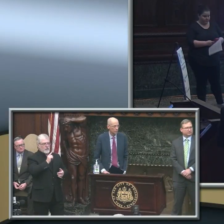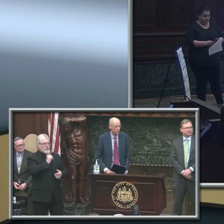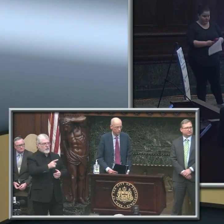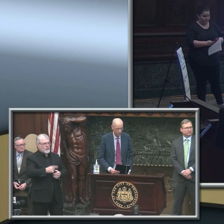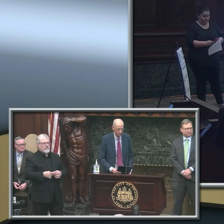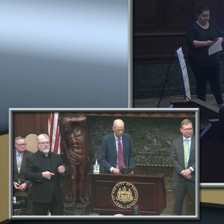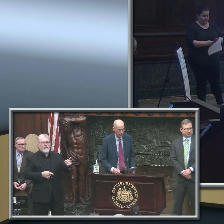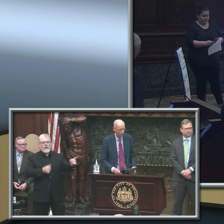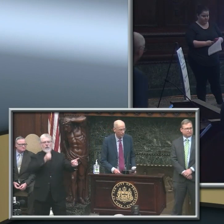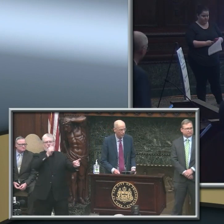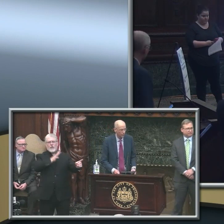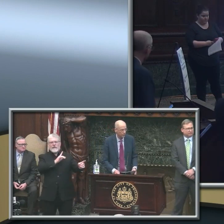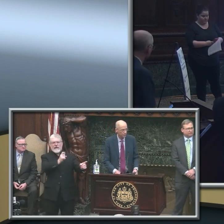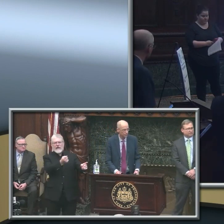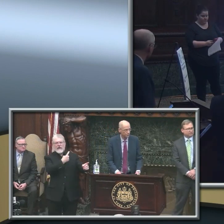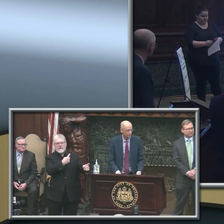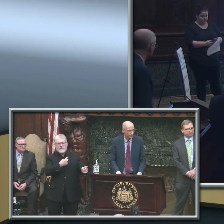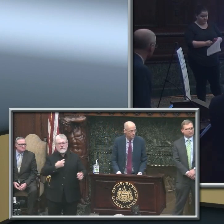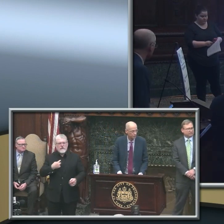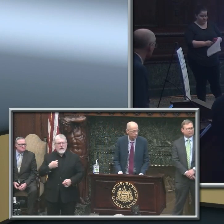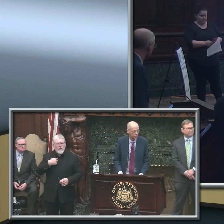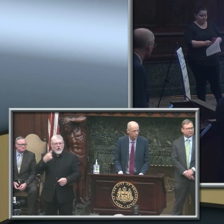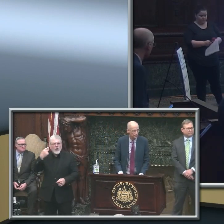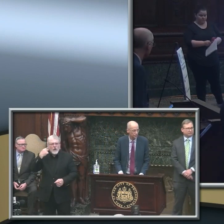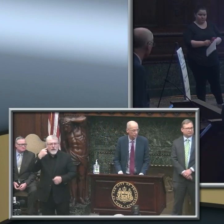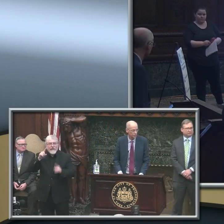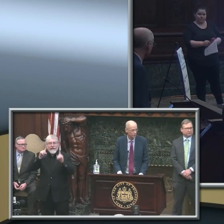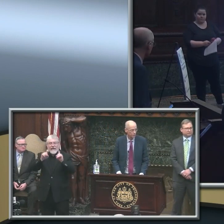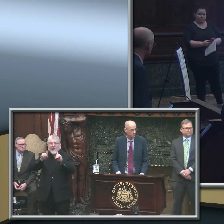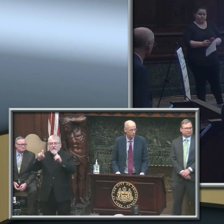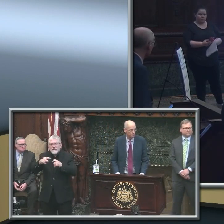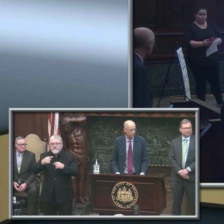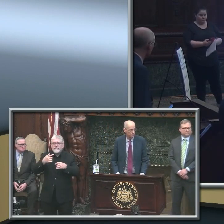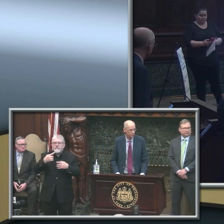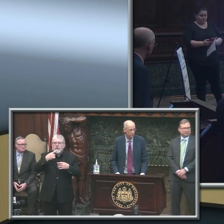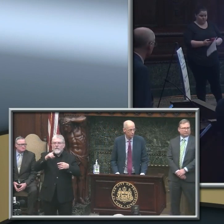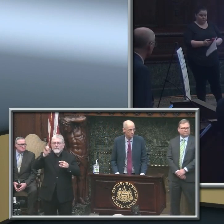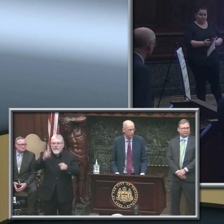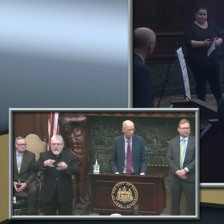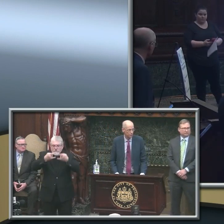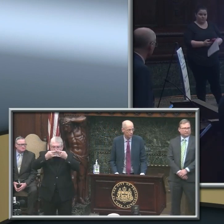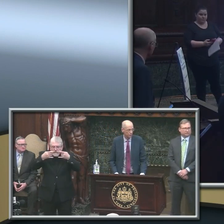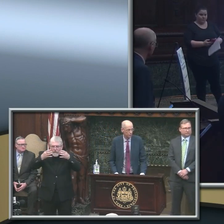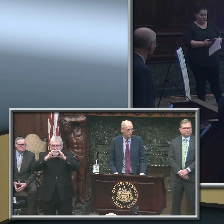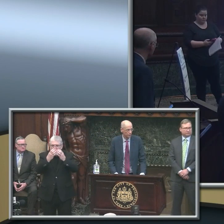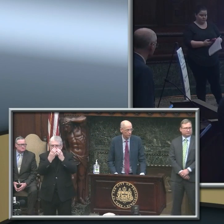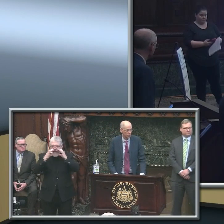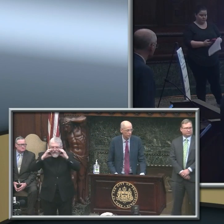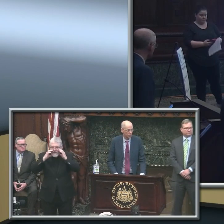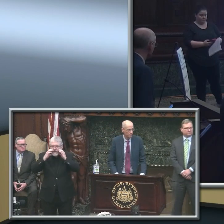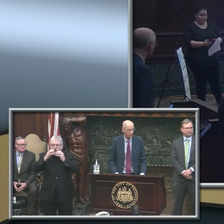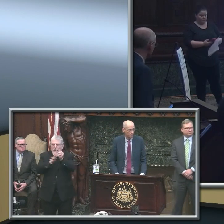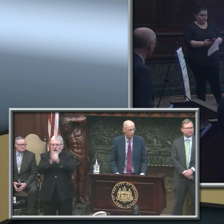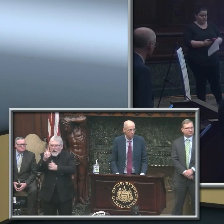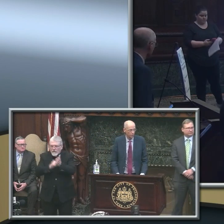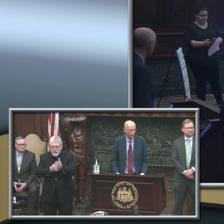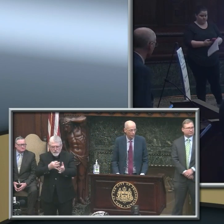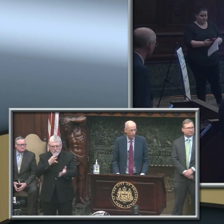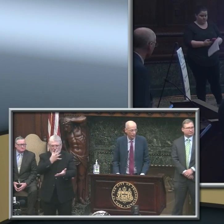and gloves. So when you call for new testing, do you have any concern about using up supplies that may be